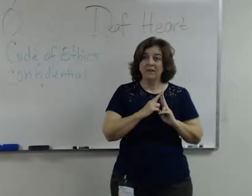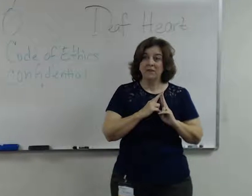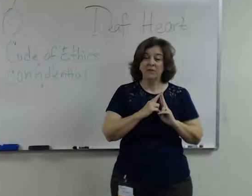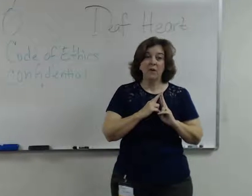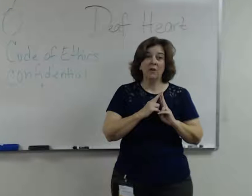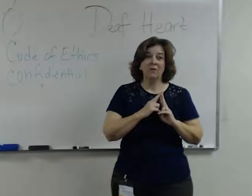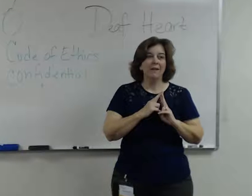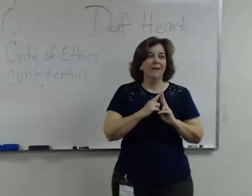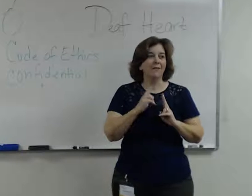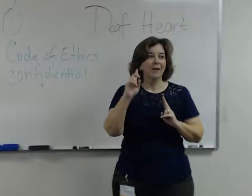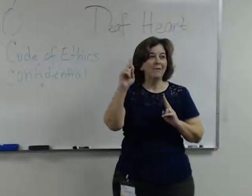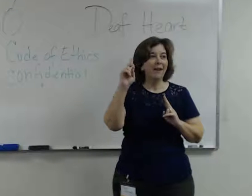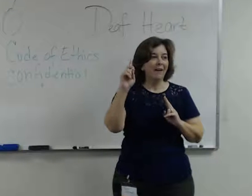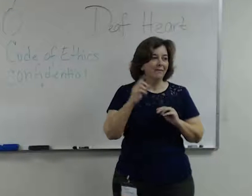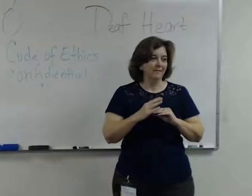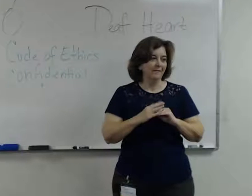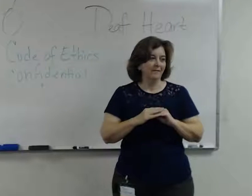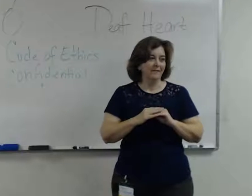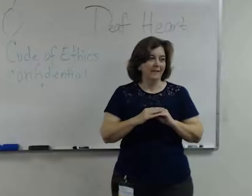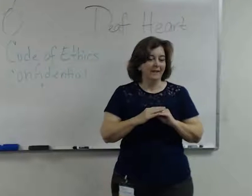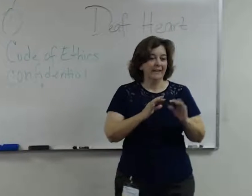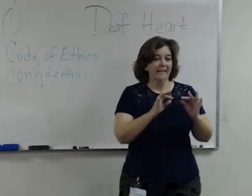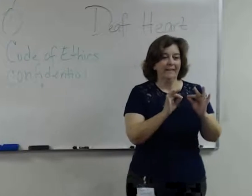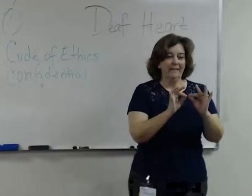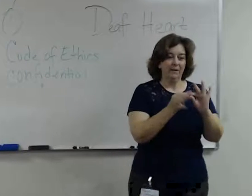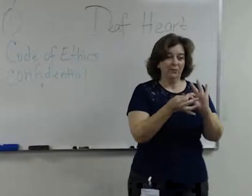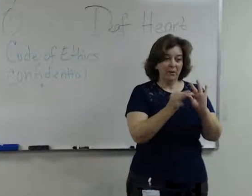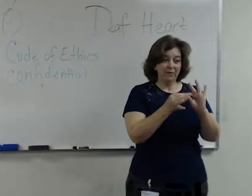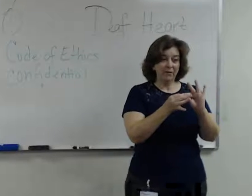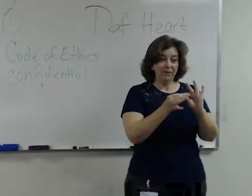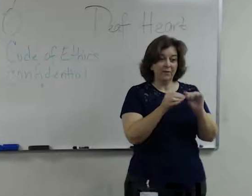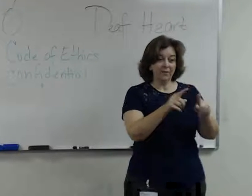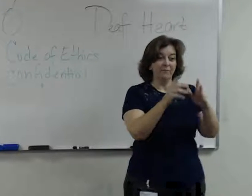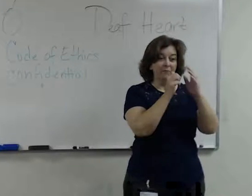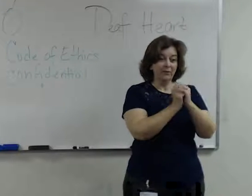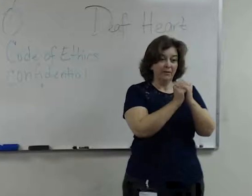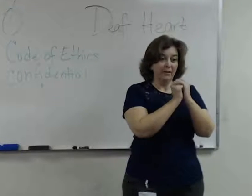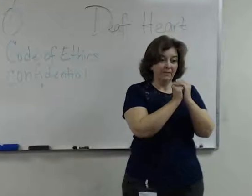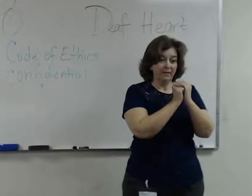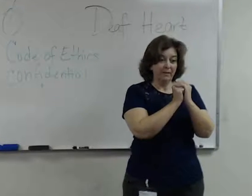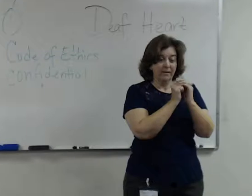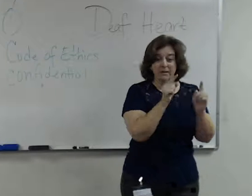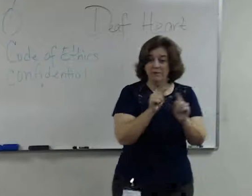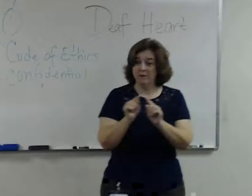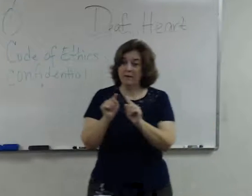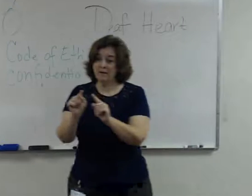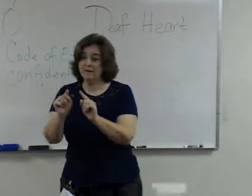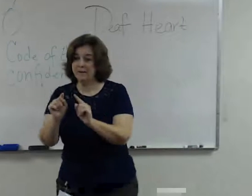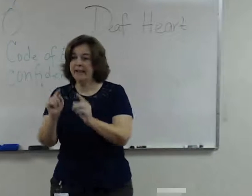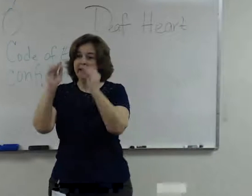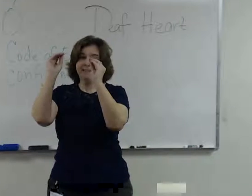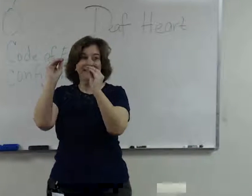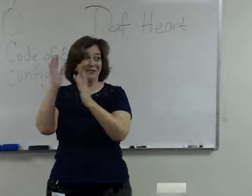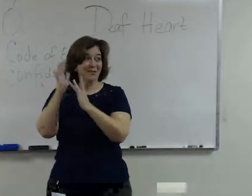So what about the interpreter during worship who goes and teaches the